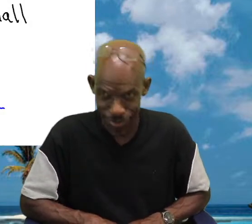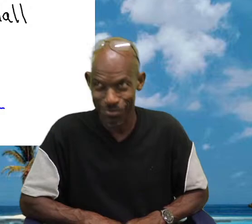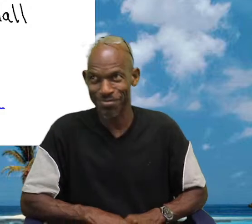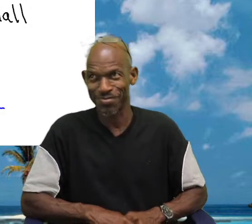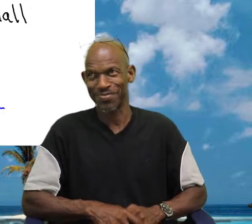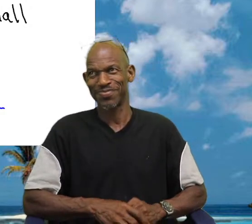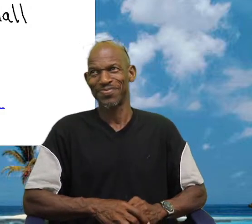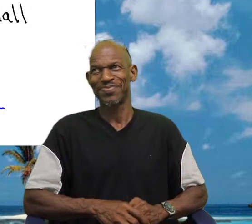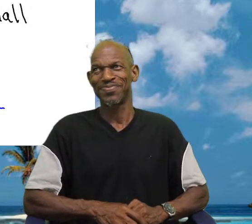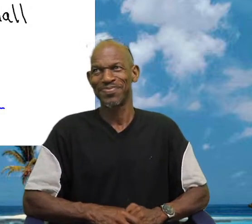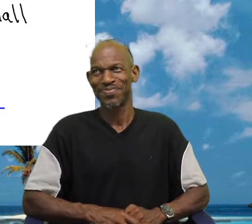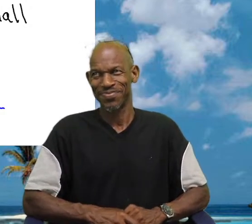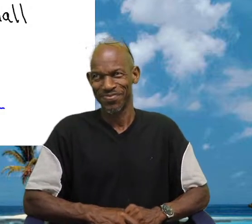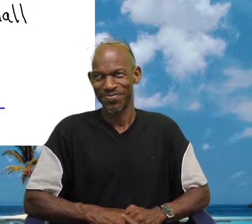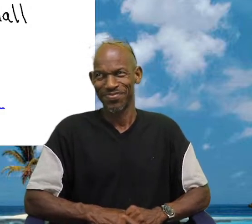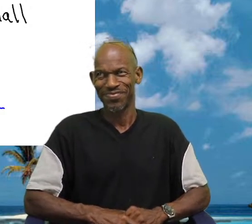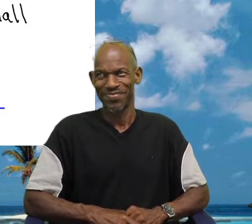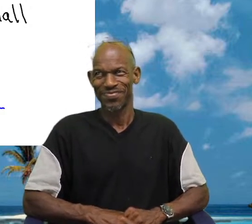All right.